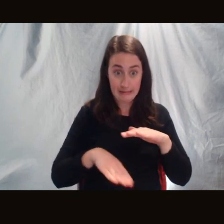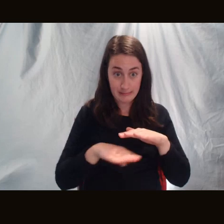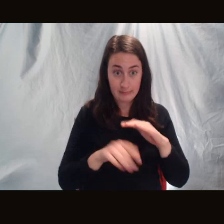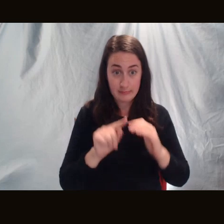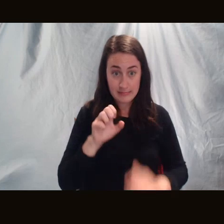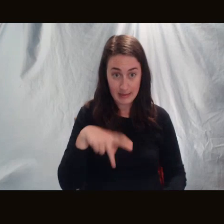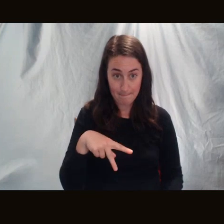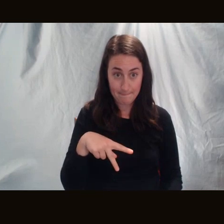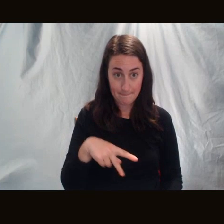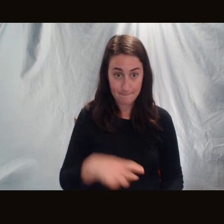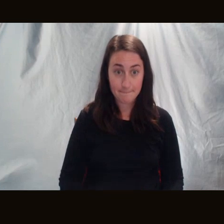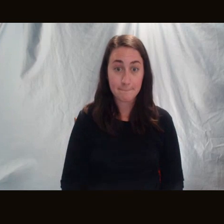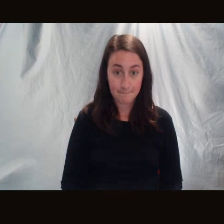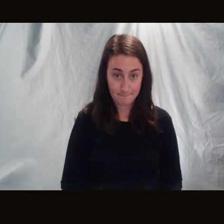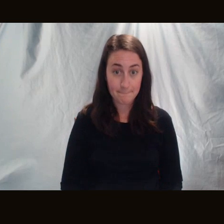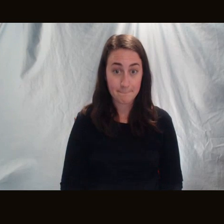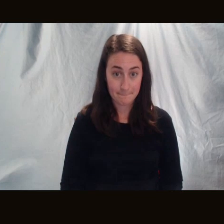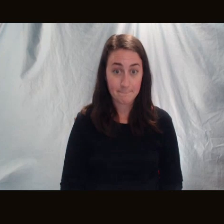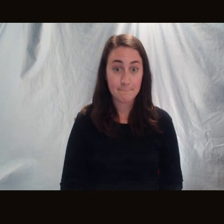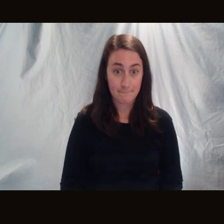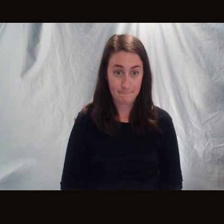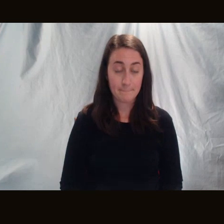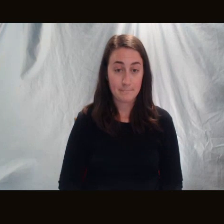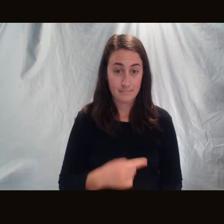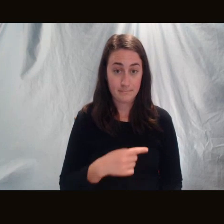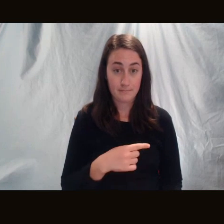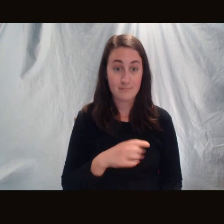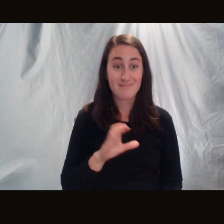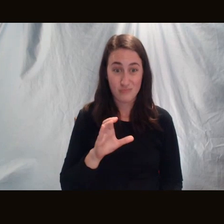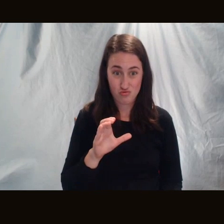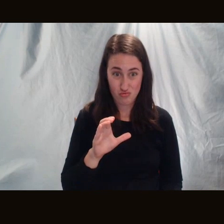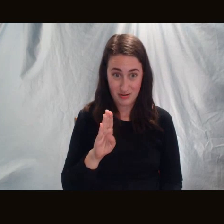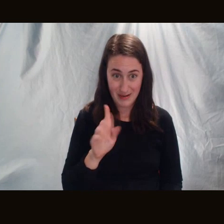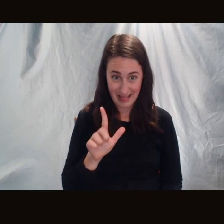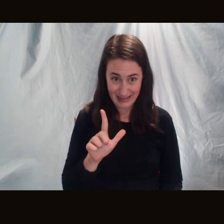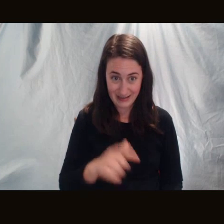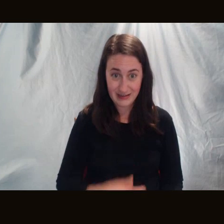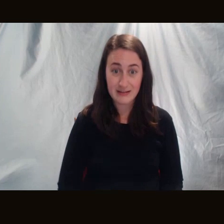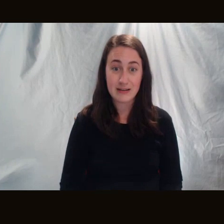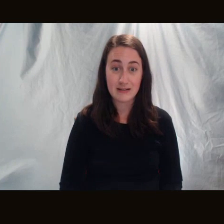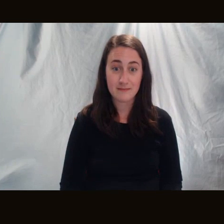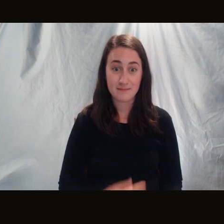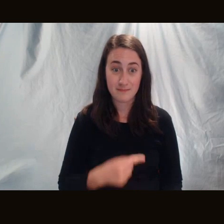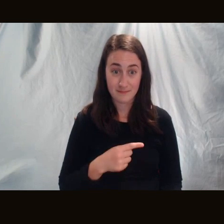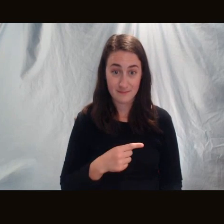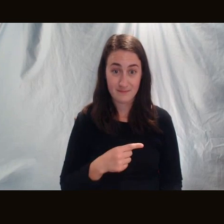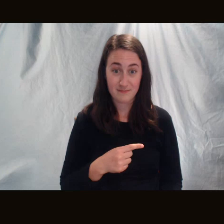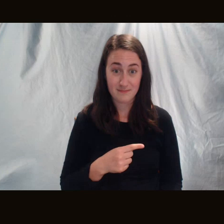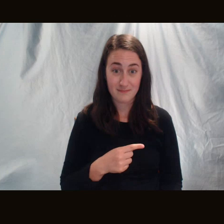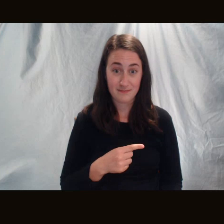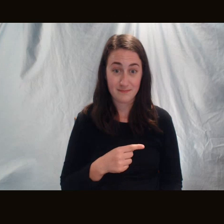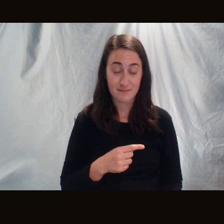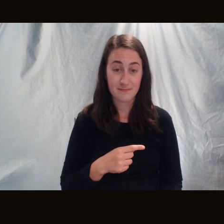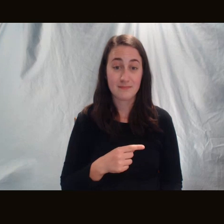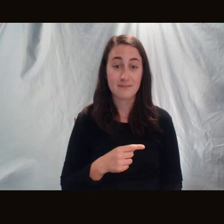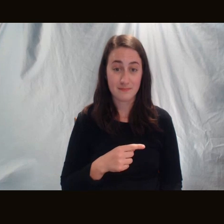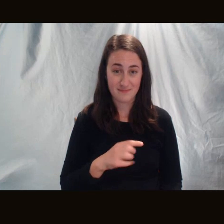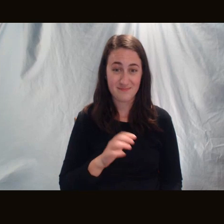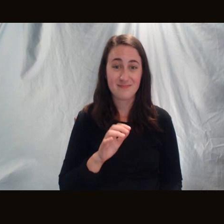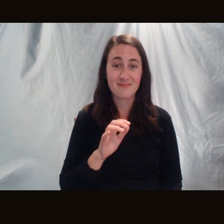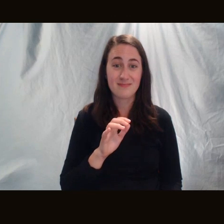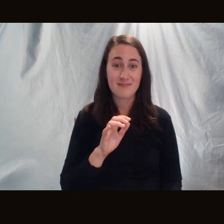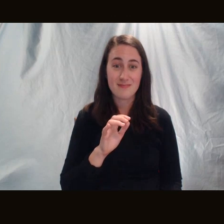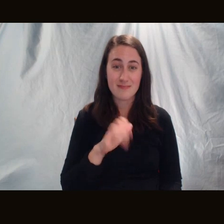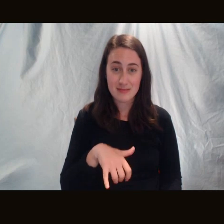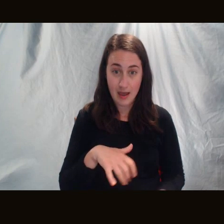step. From the basic step, we have that crossbody lead. This crossbody lead will allow us to make a